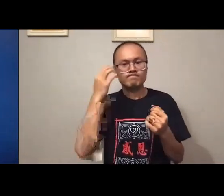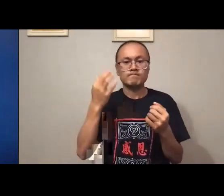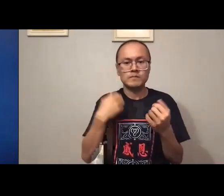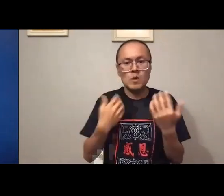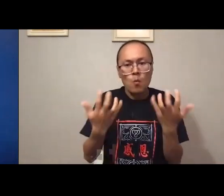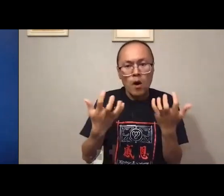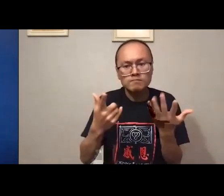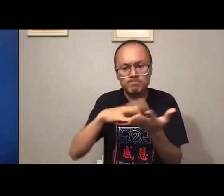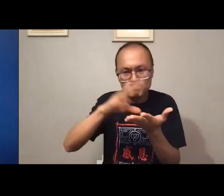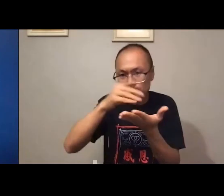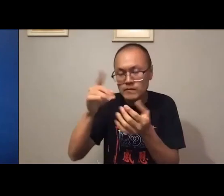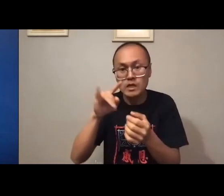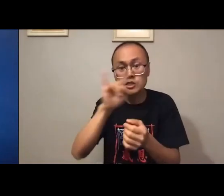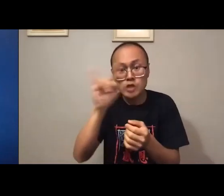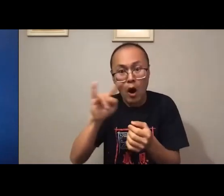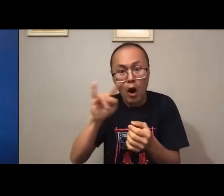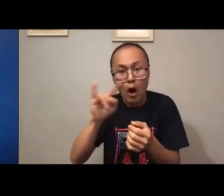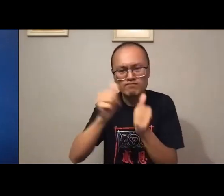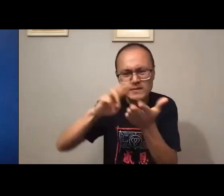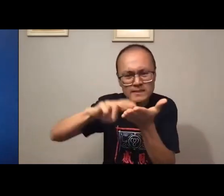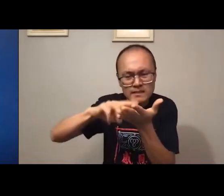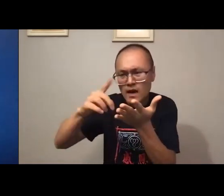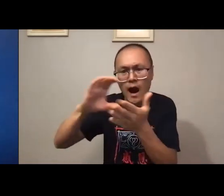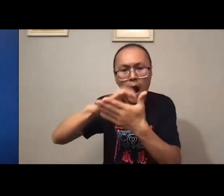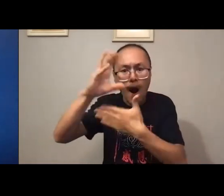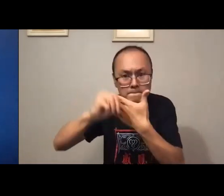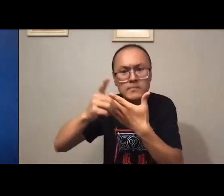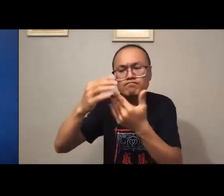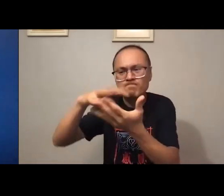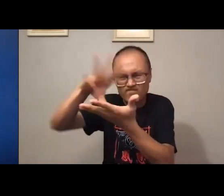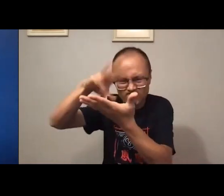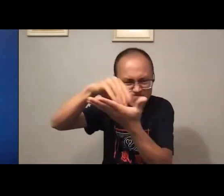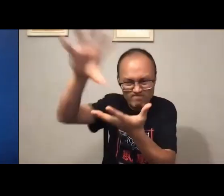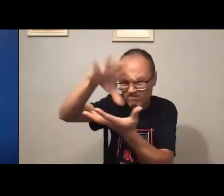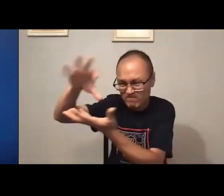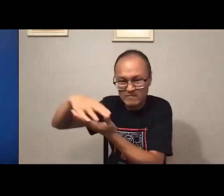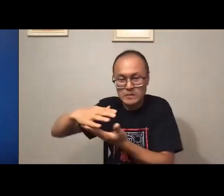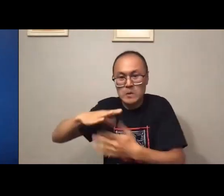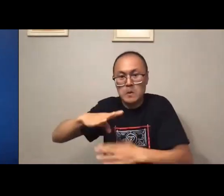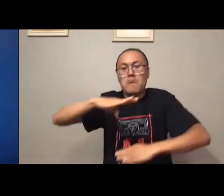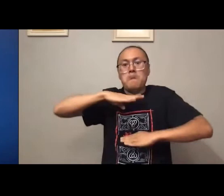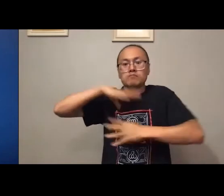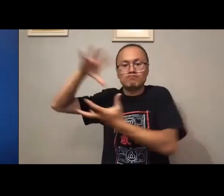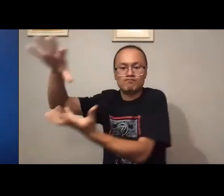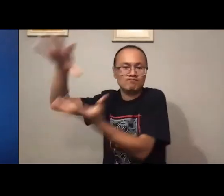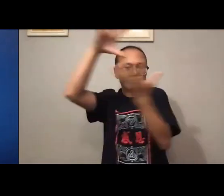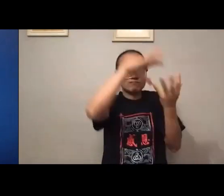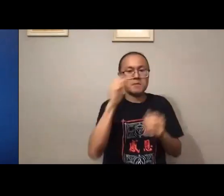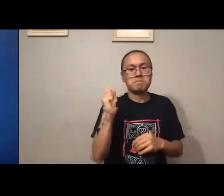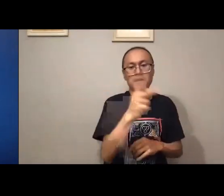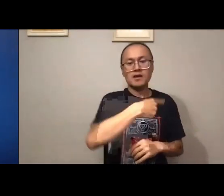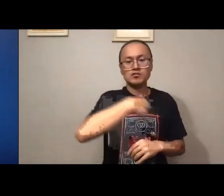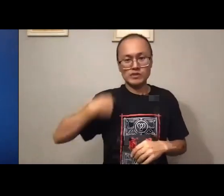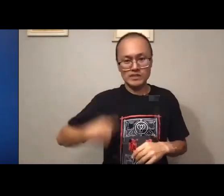So for me, thinking about going back to China, I want to study like Sharong. I want to study